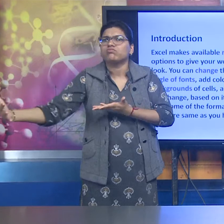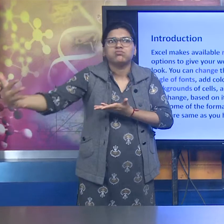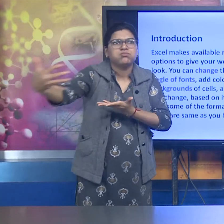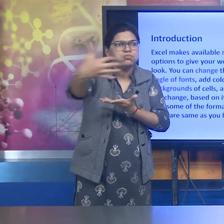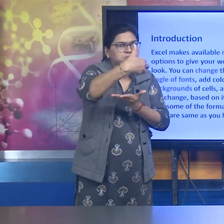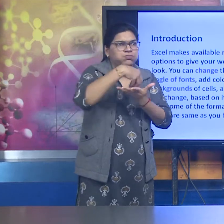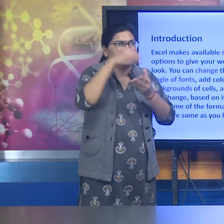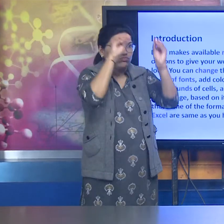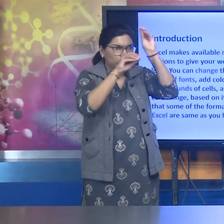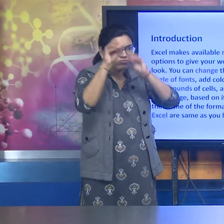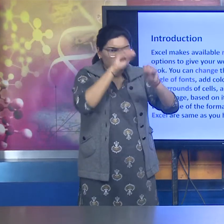worksheet